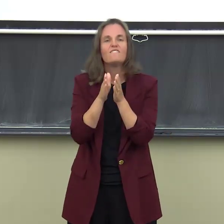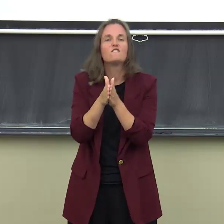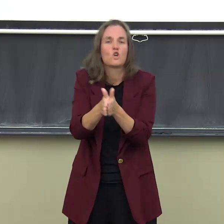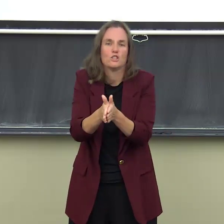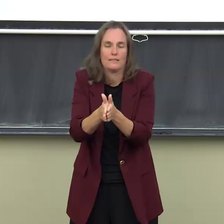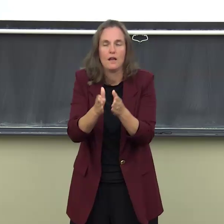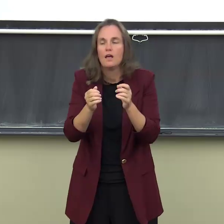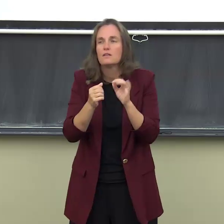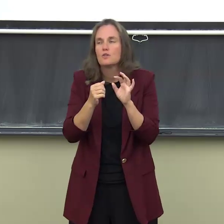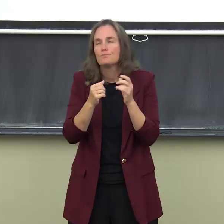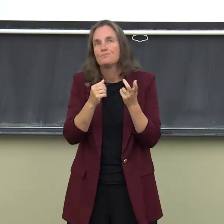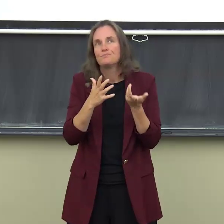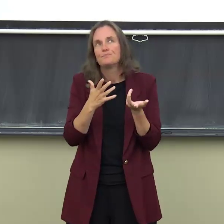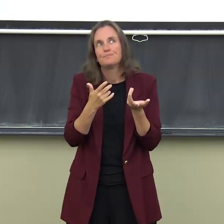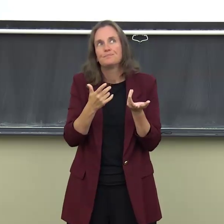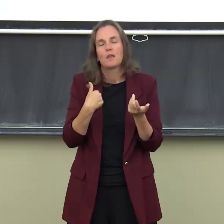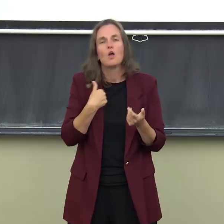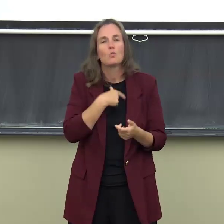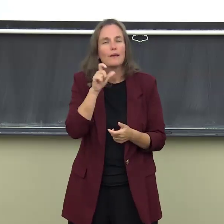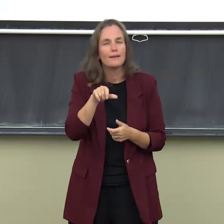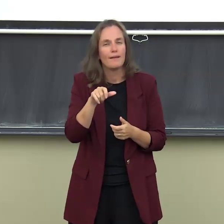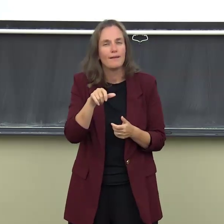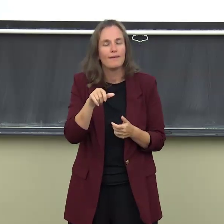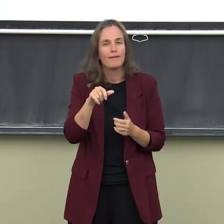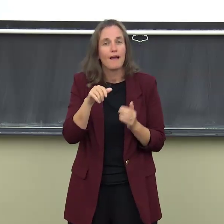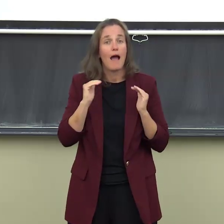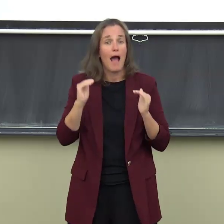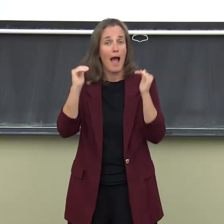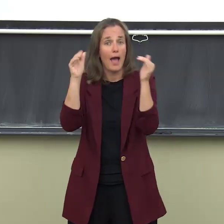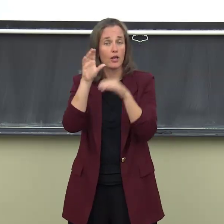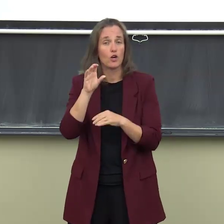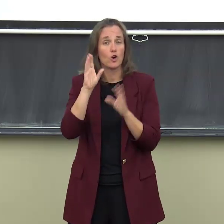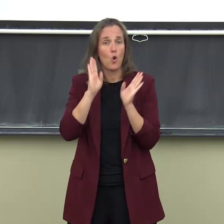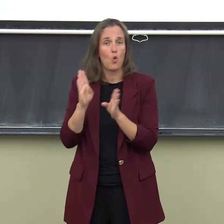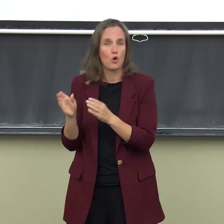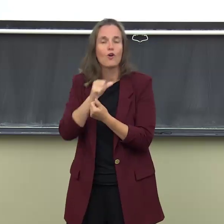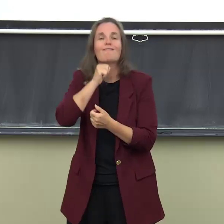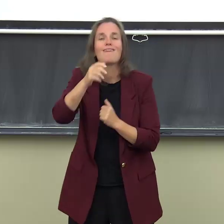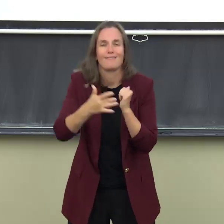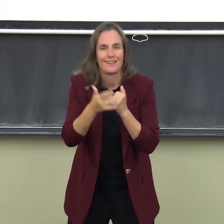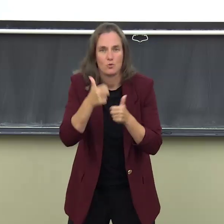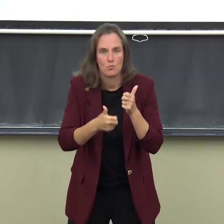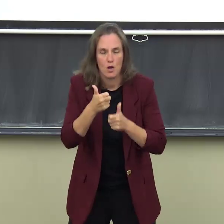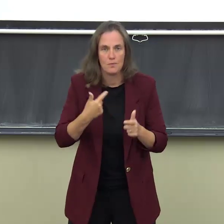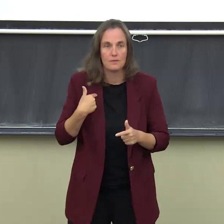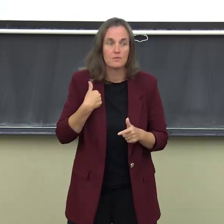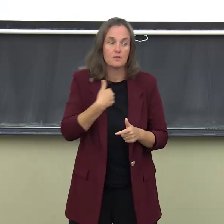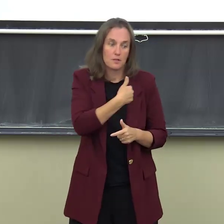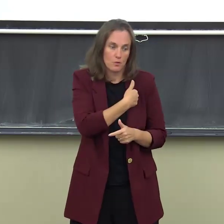saying all of this because to me, we have much higher order non-technical problems that we're trying to answer this question in.